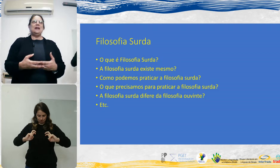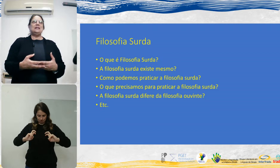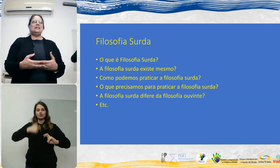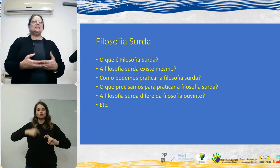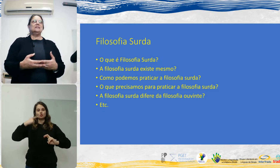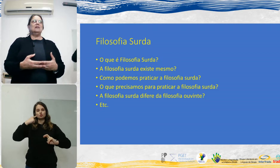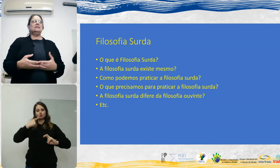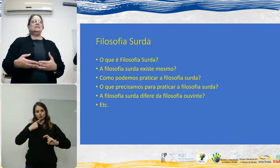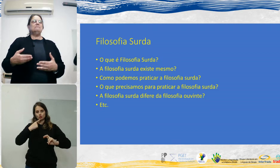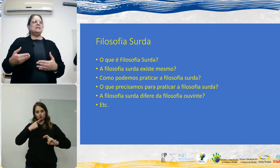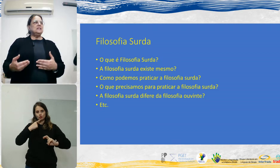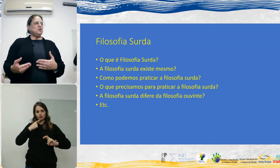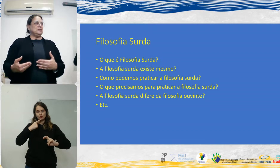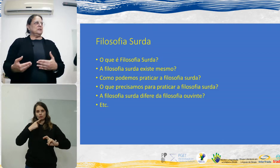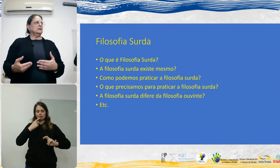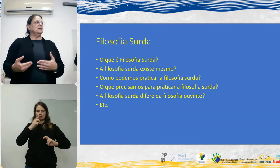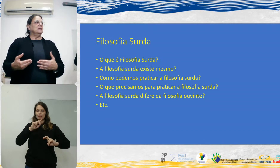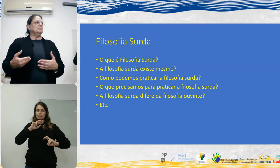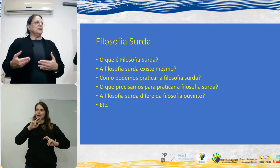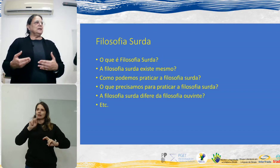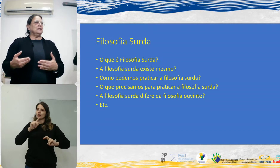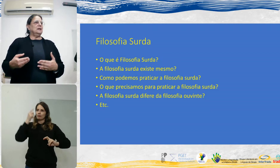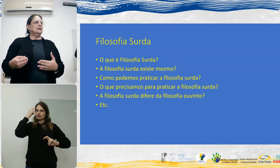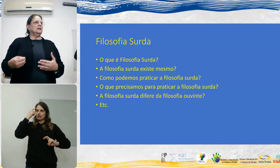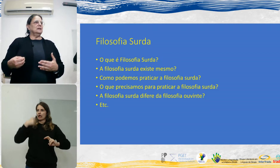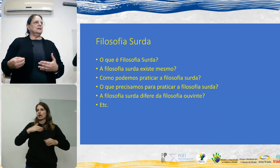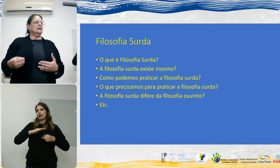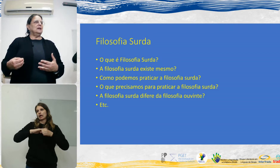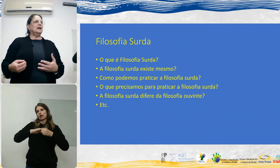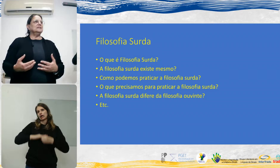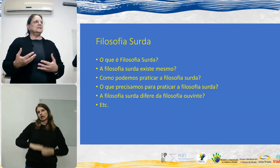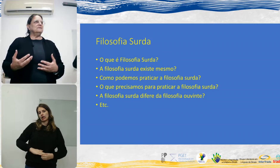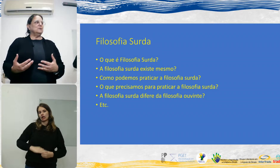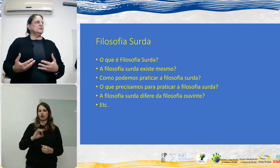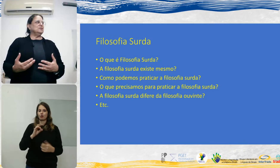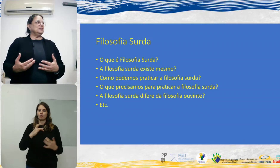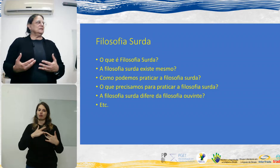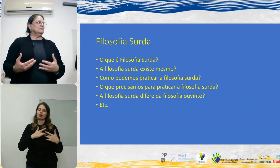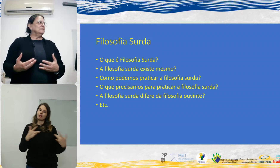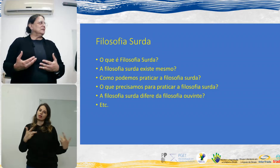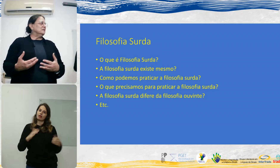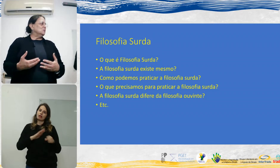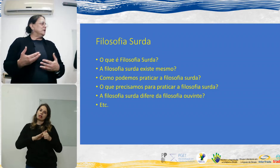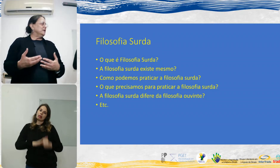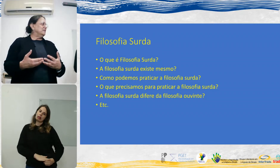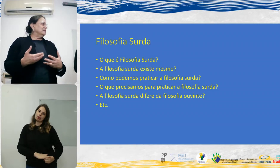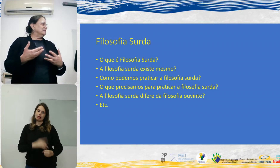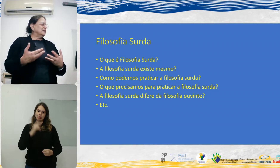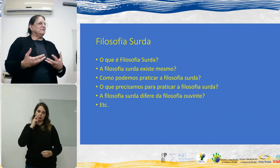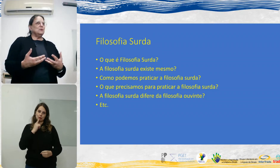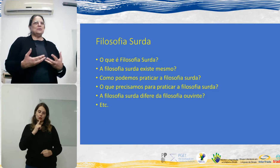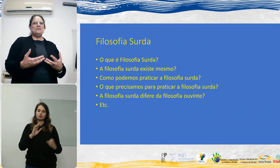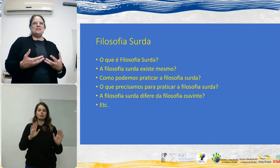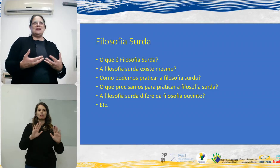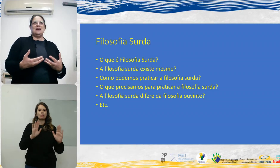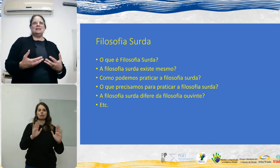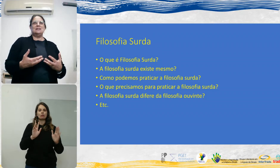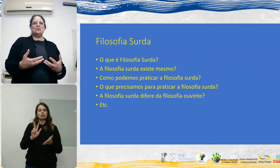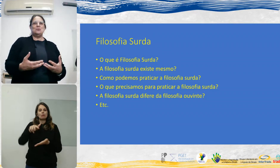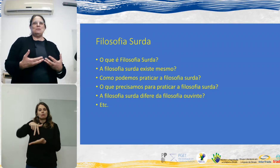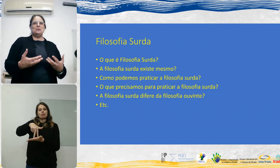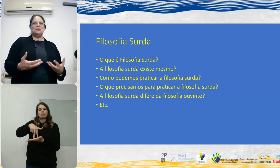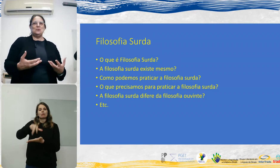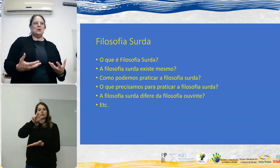way that is not diminishing, but enhancing flourishing, is a way that deaf philosophy